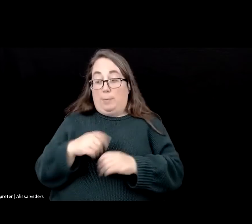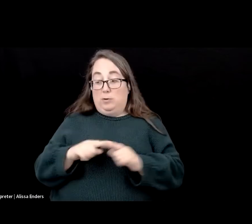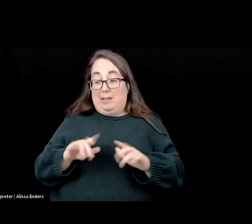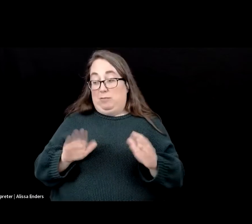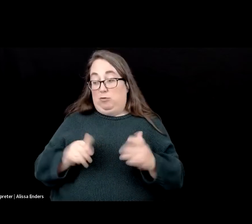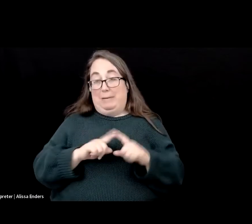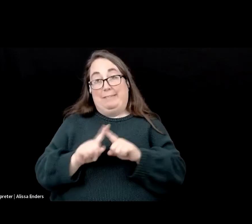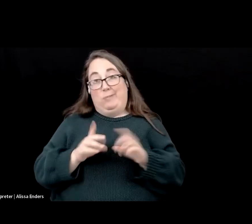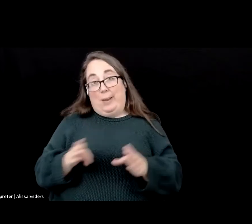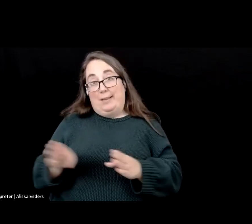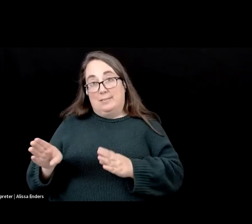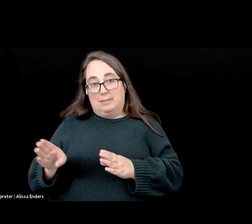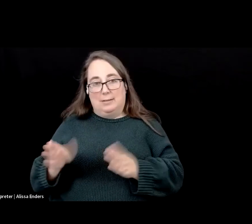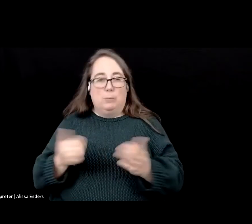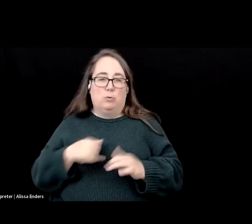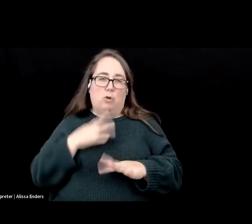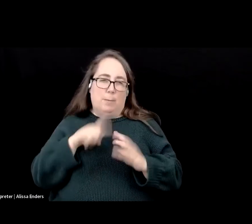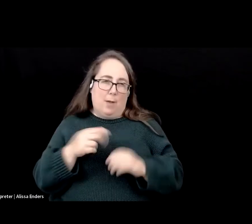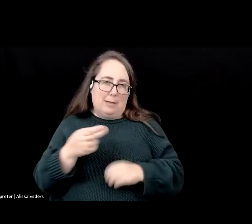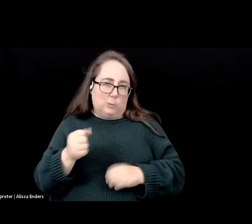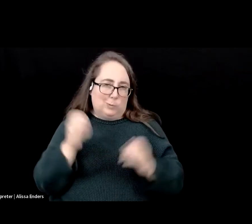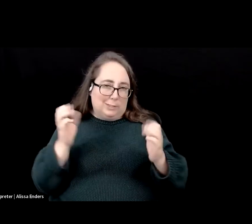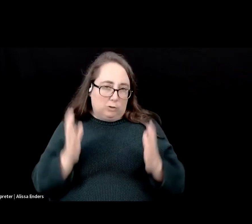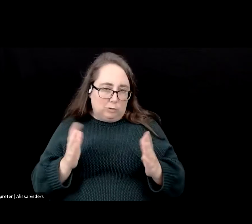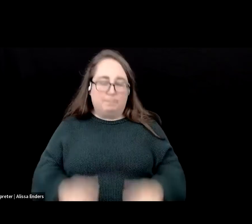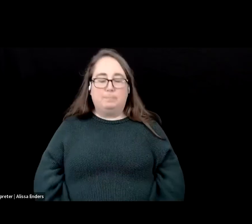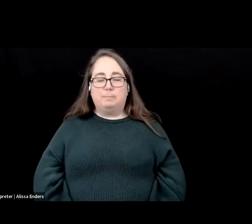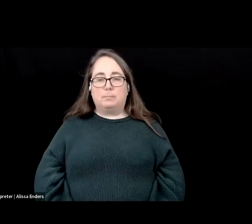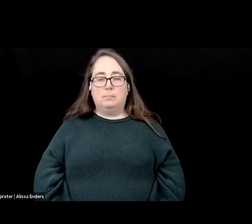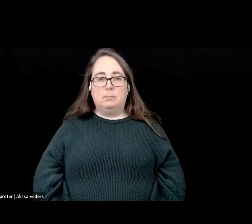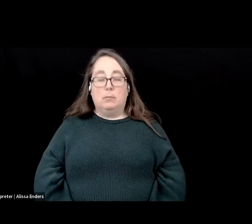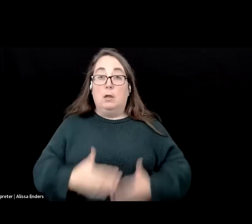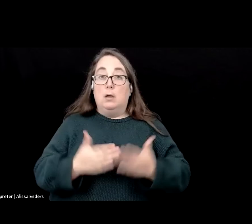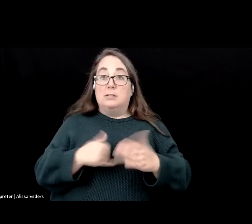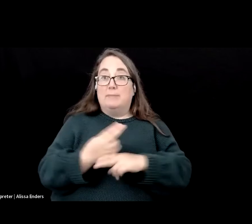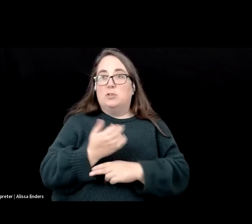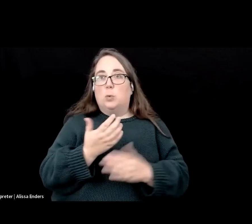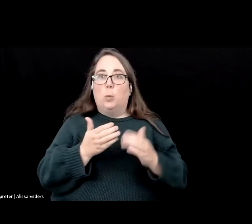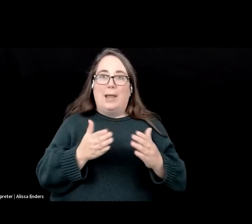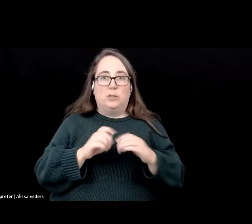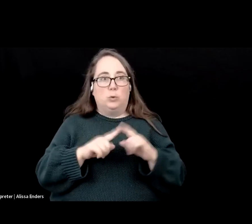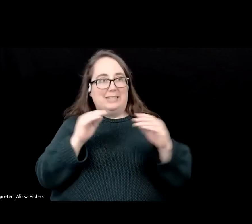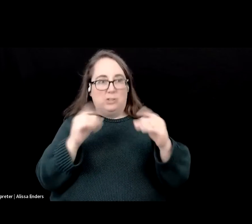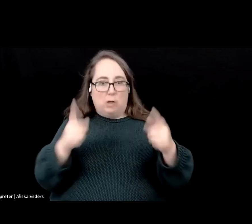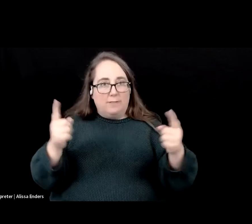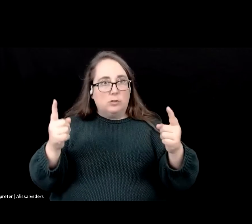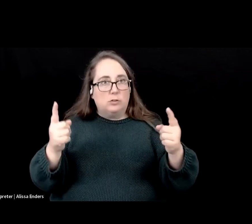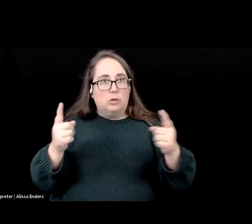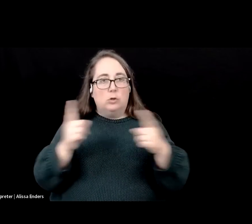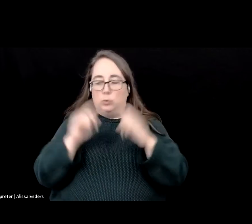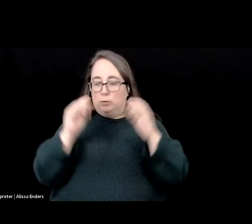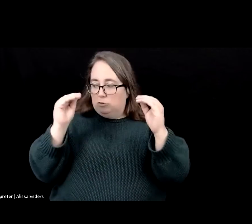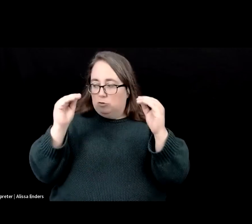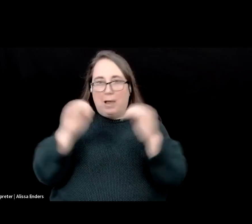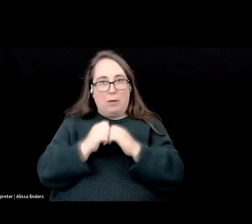my understanding is that, and here we're talking about high school teachers, I think some have used it as a way to teach controversy, right? As a way of teaching how